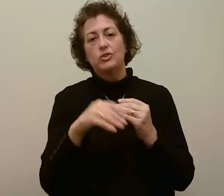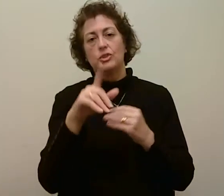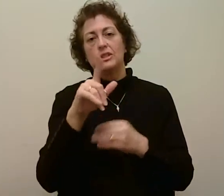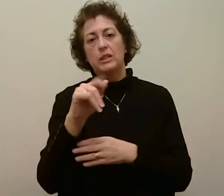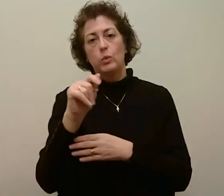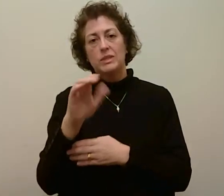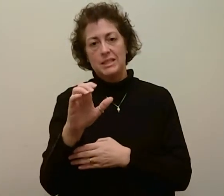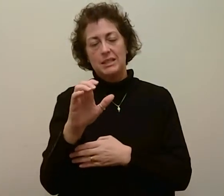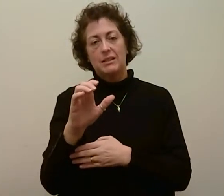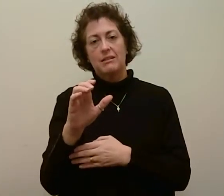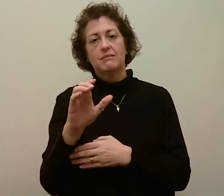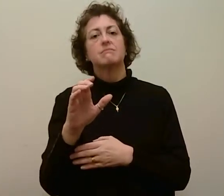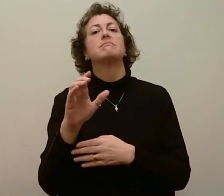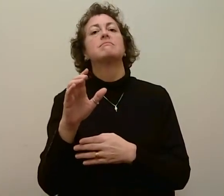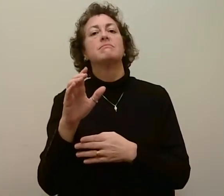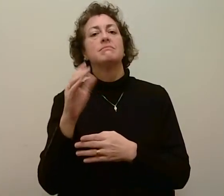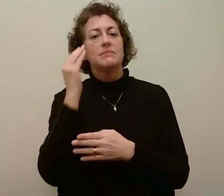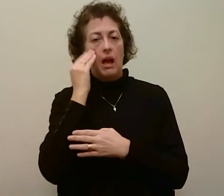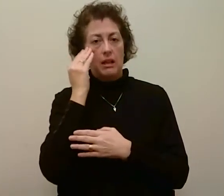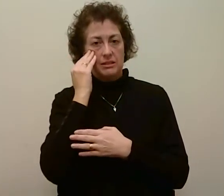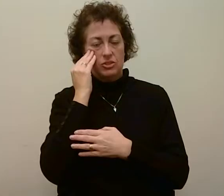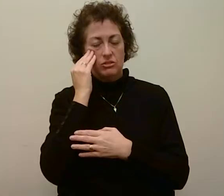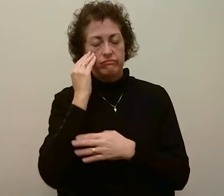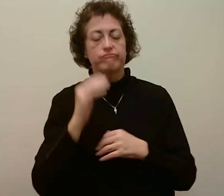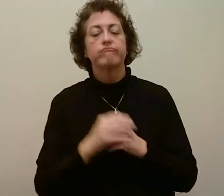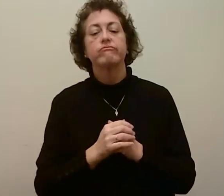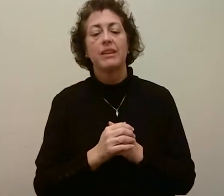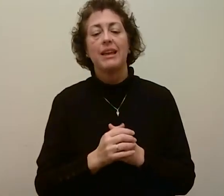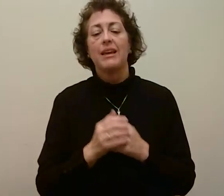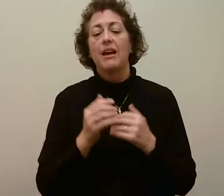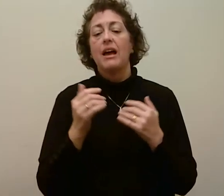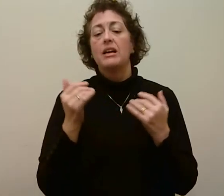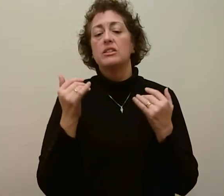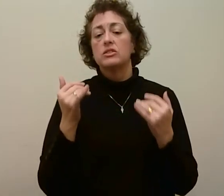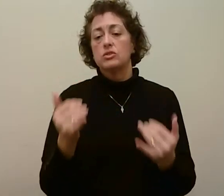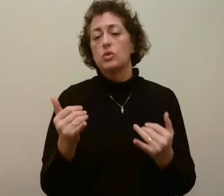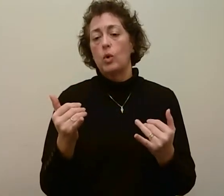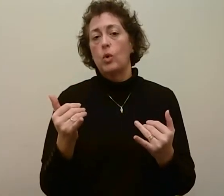can have a negative impact on the interpretation, so